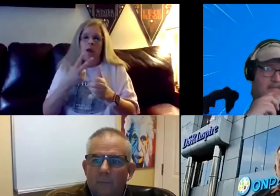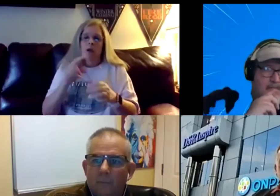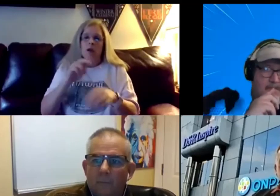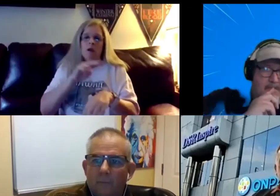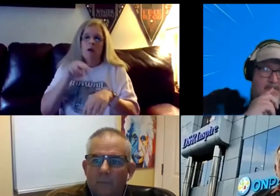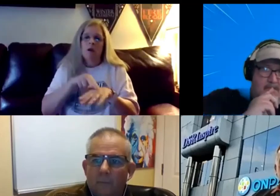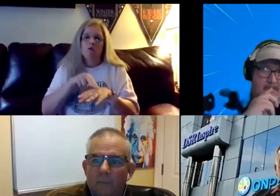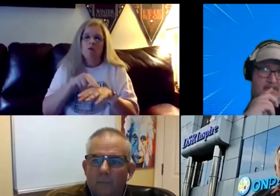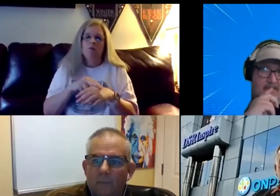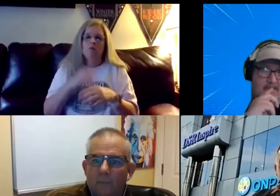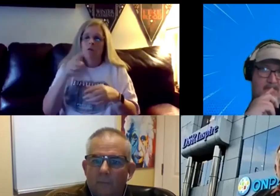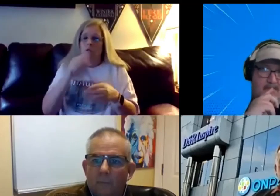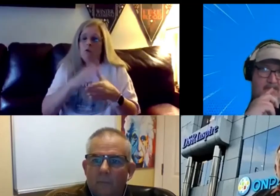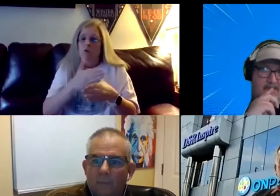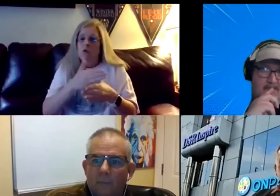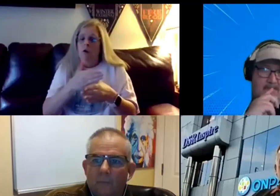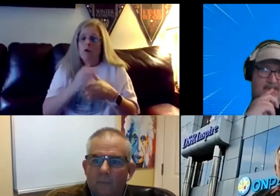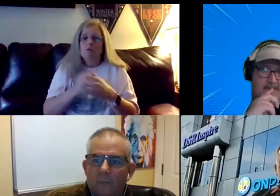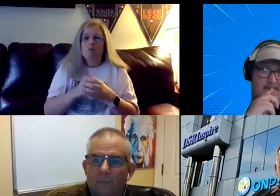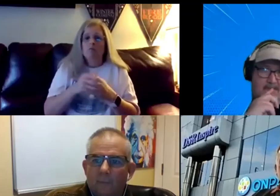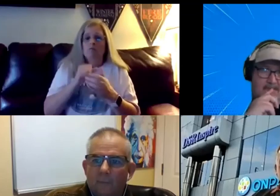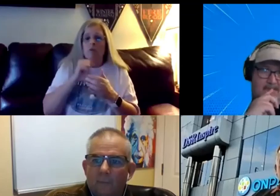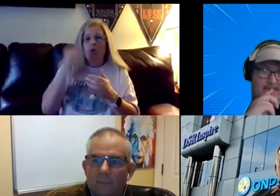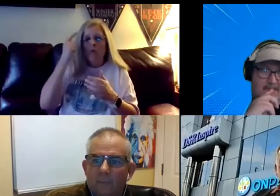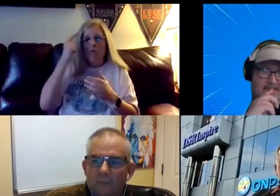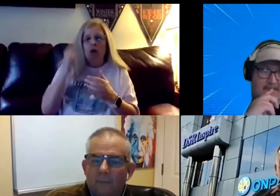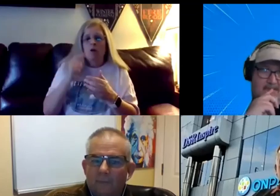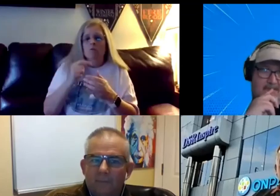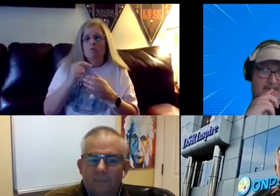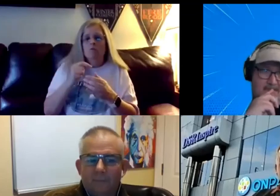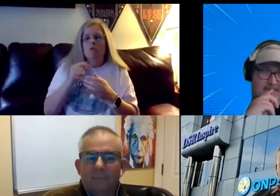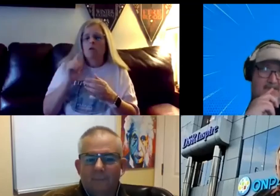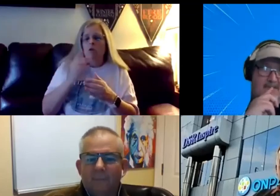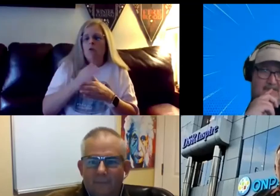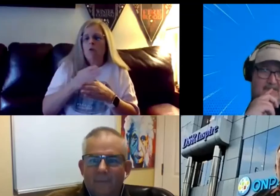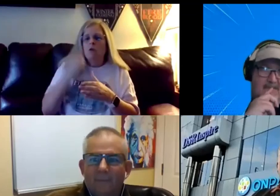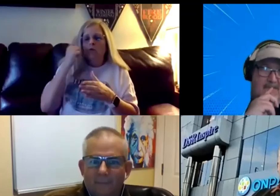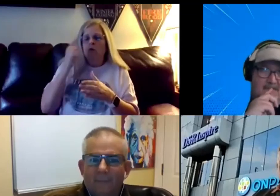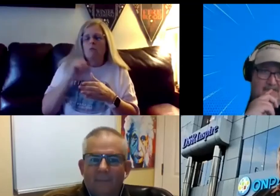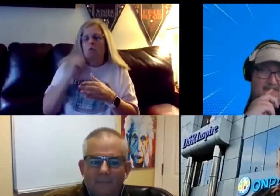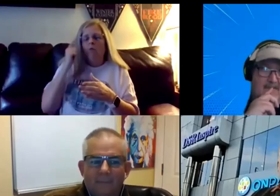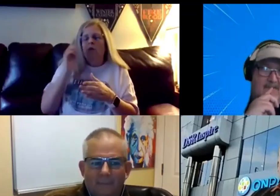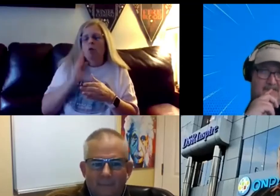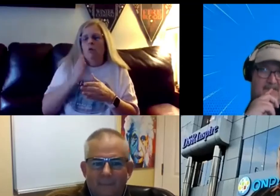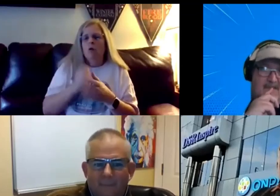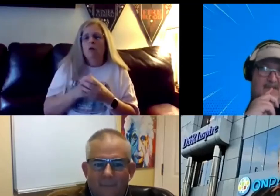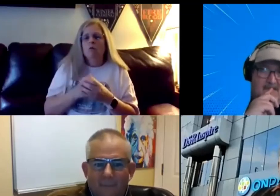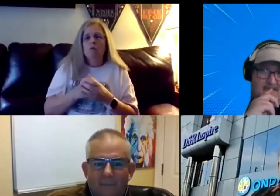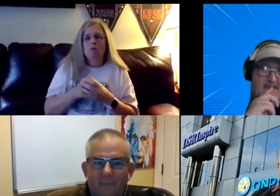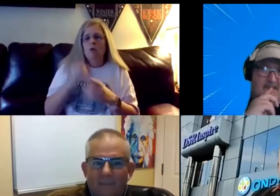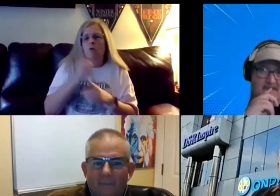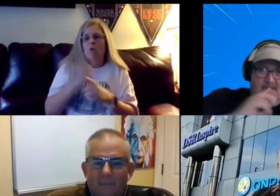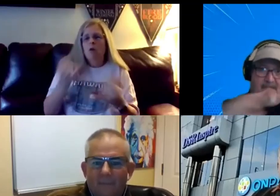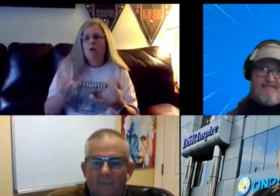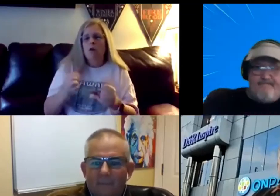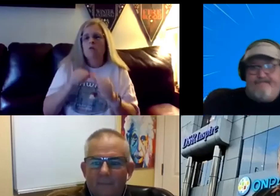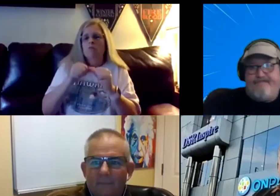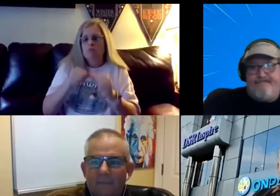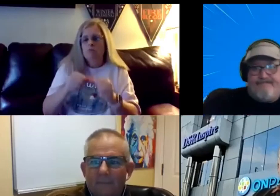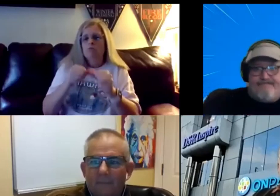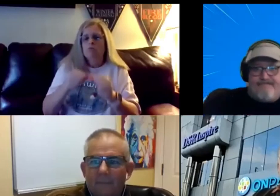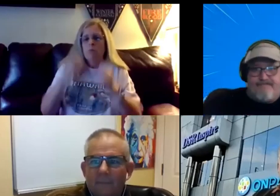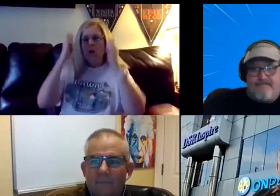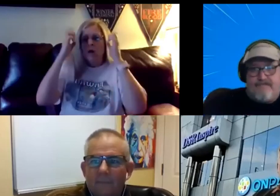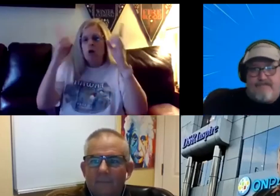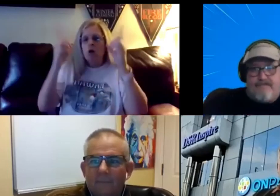share it, even though you don't think you will. You will share it, we all do. But right now, just continue to learn and